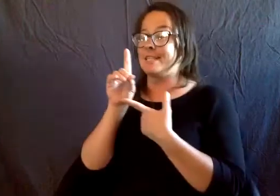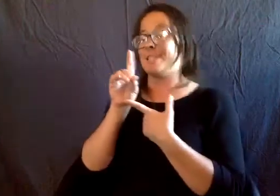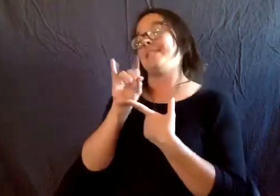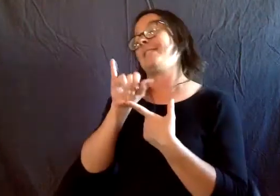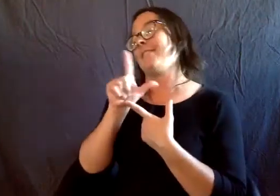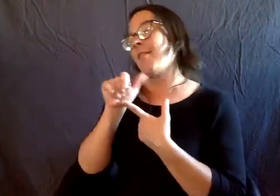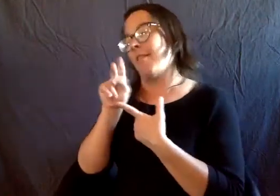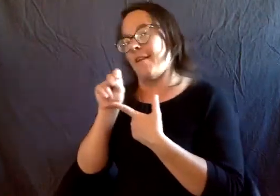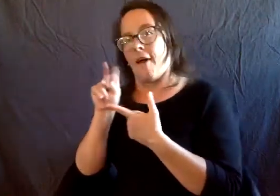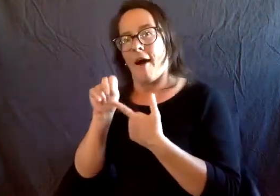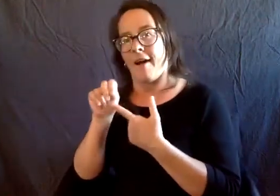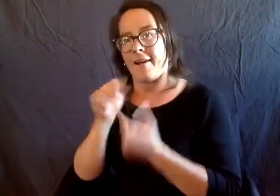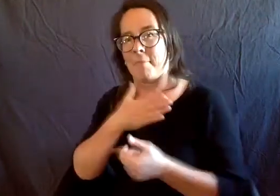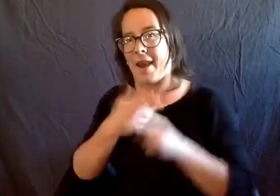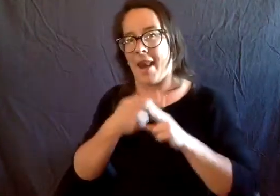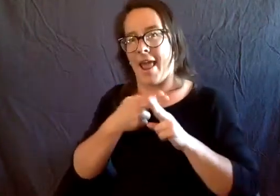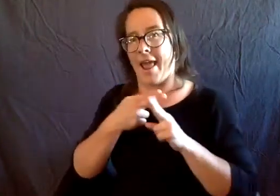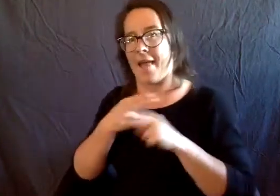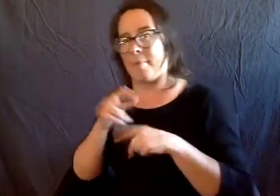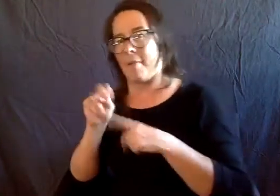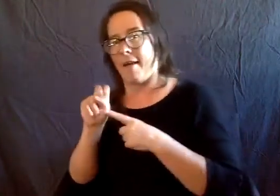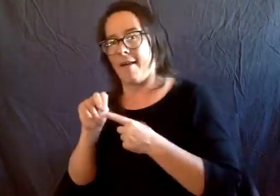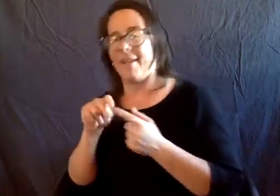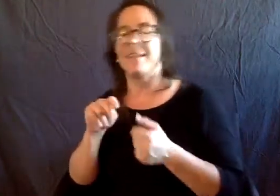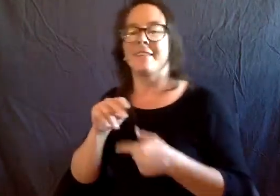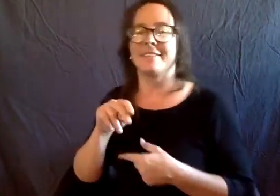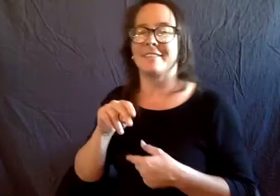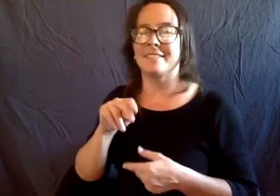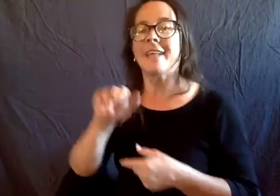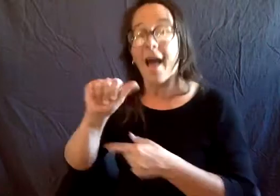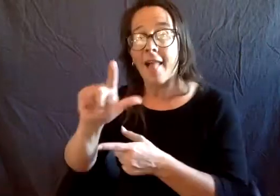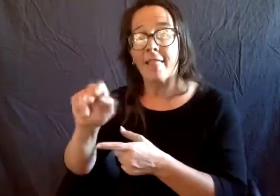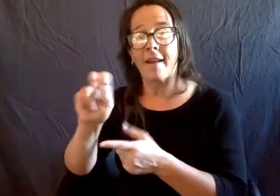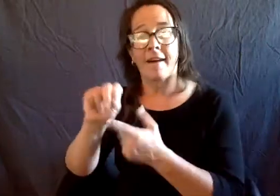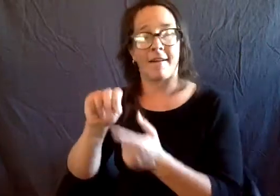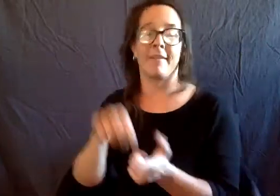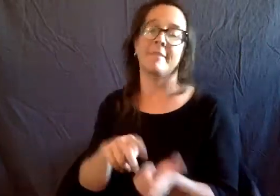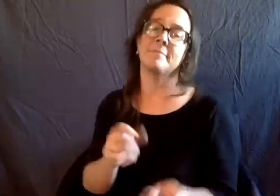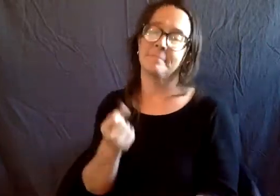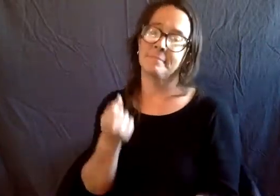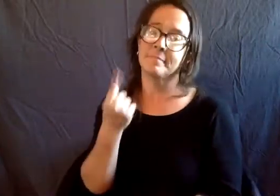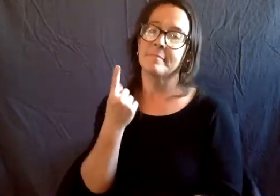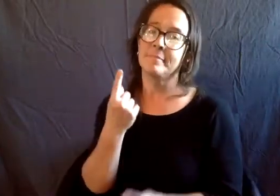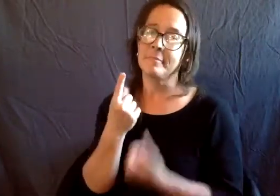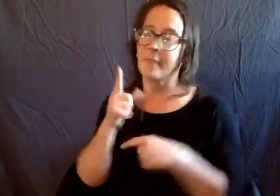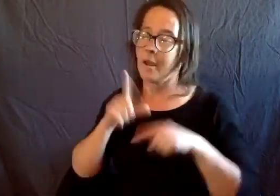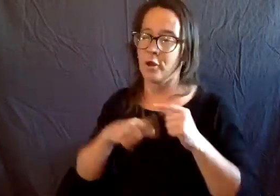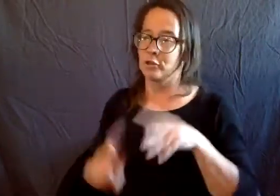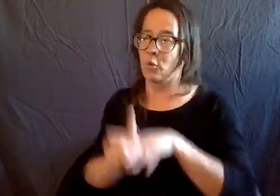And I can't show up and be the dominance that I had a hard time with growing up,